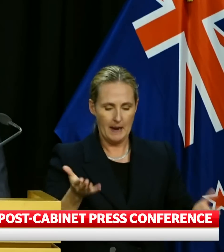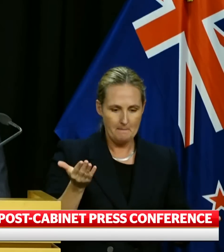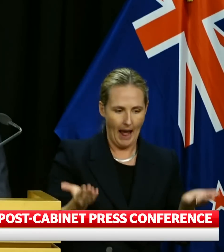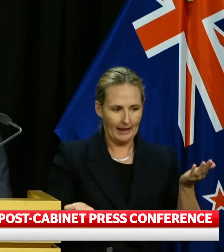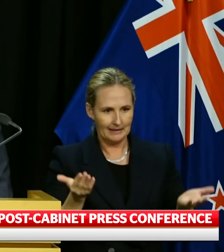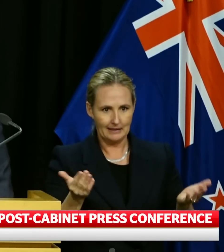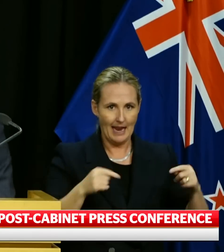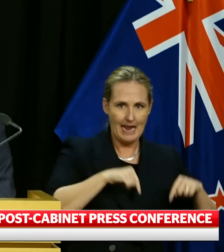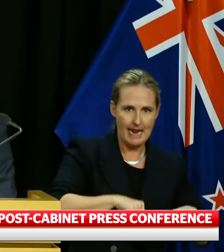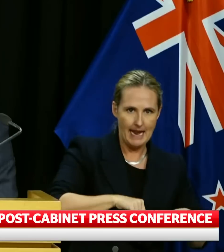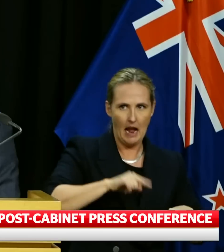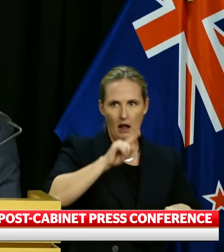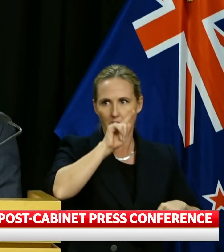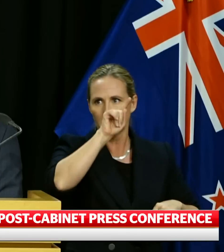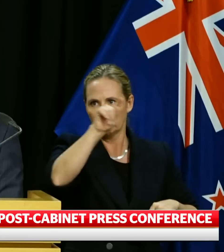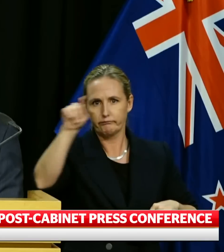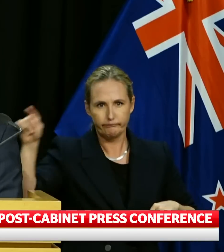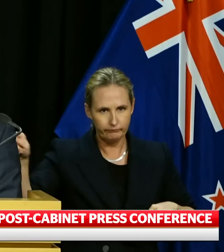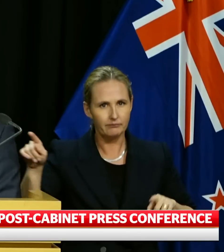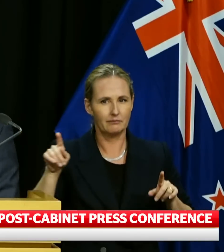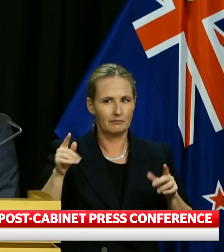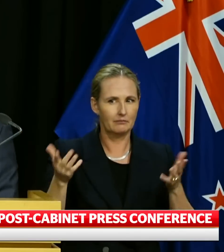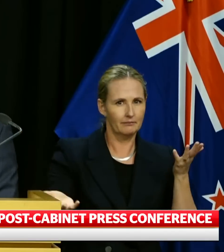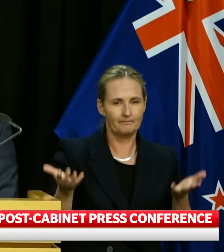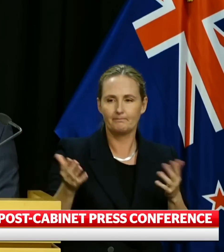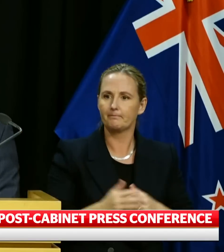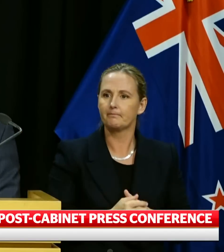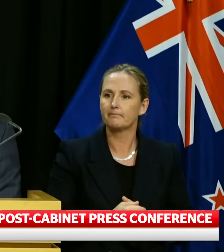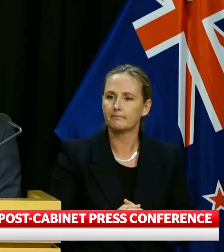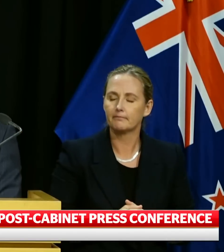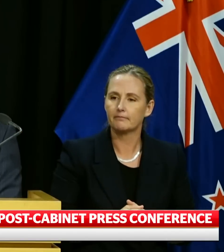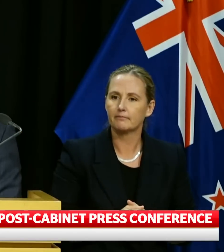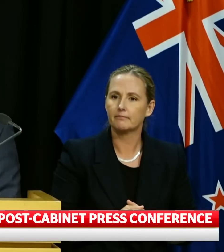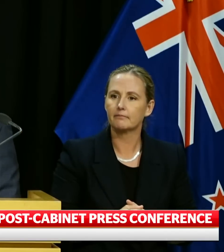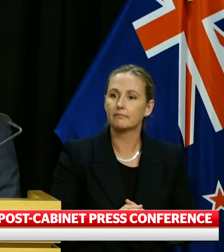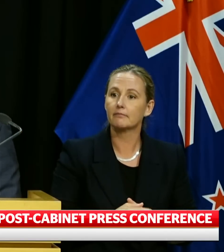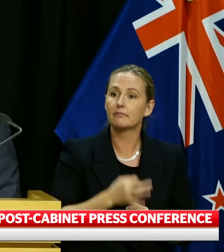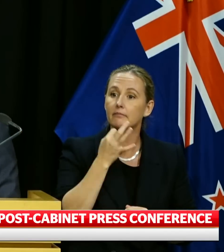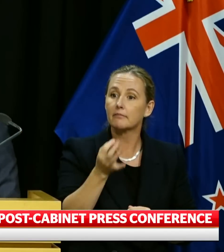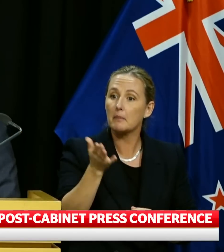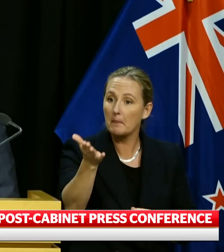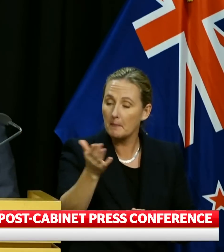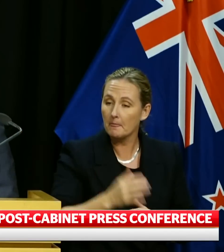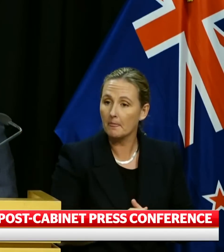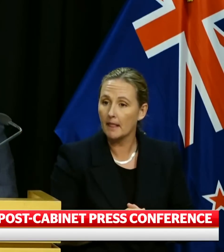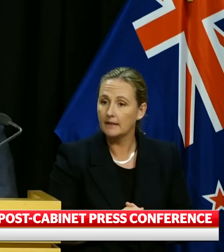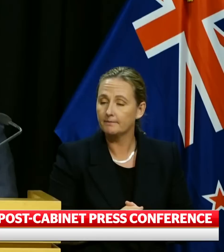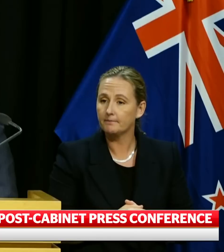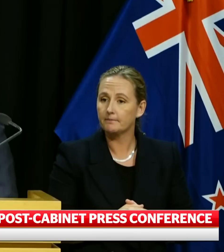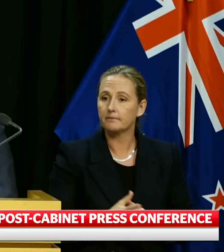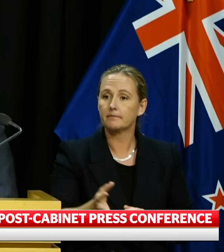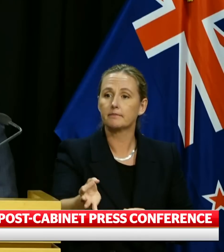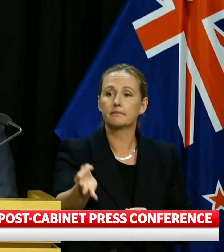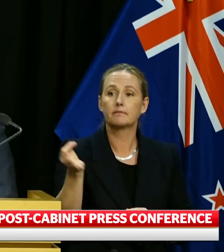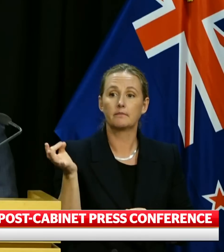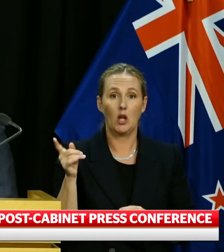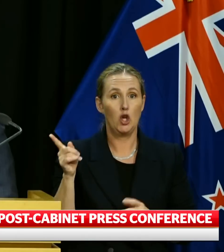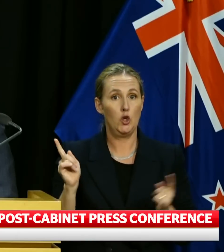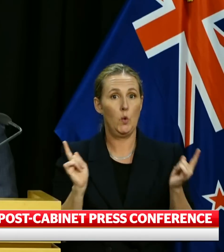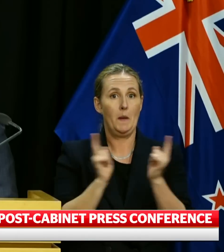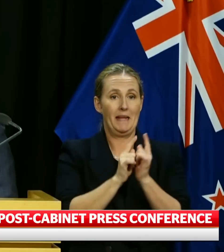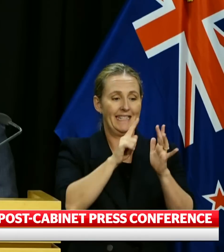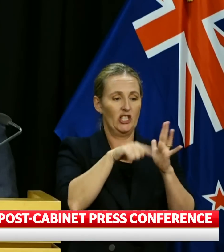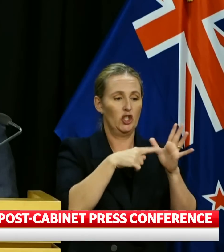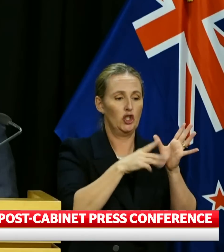balancing act as we speak. Yeah. Just mentioned we'll come down here. You met with James Shaw a wee while